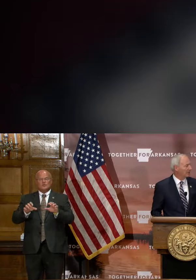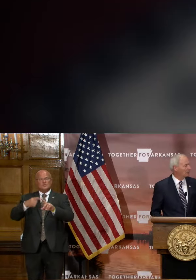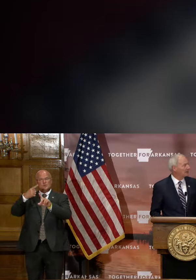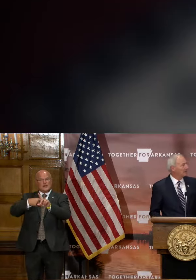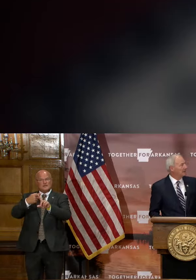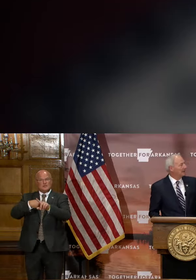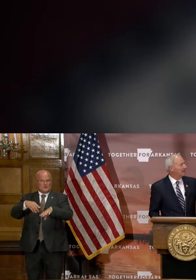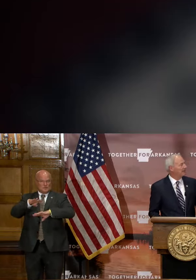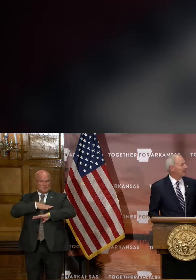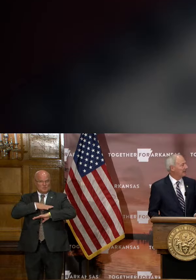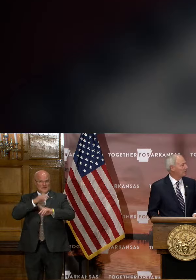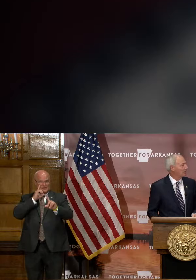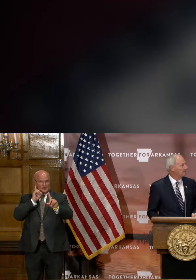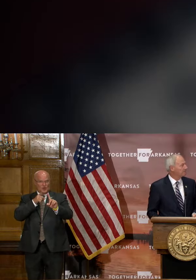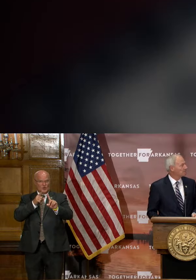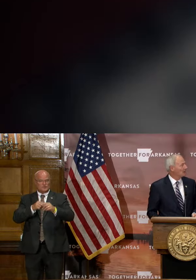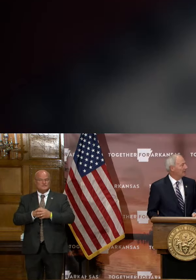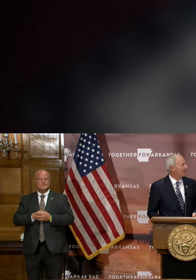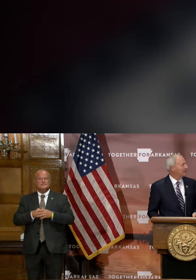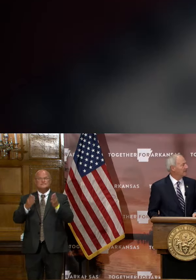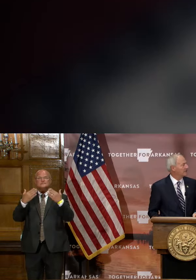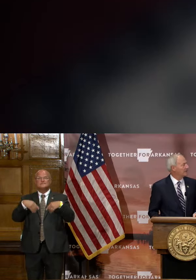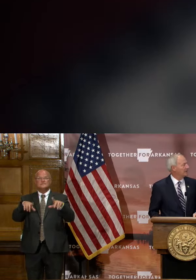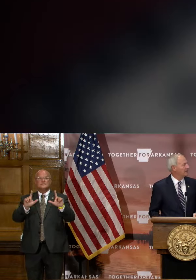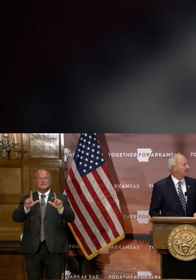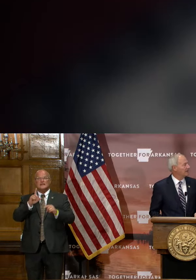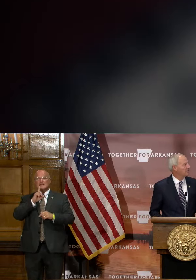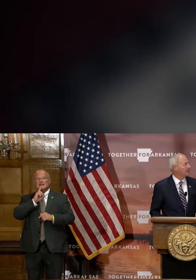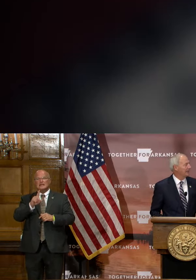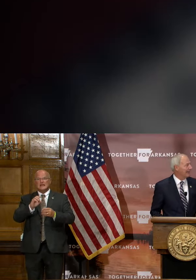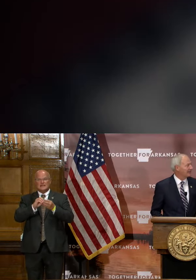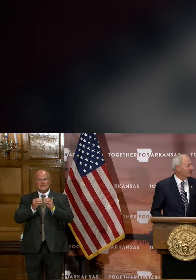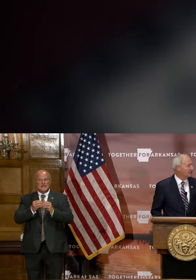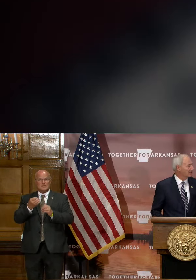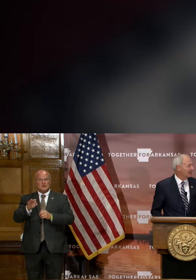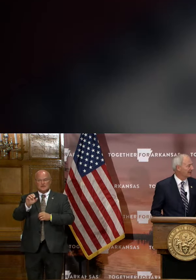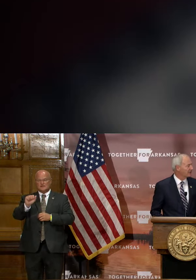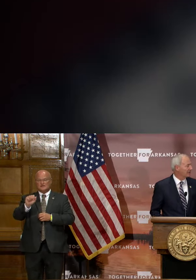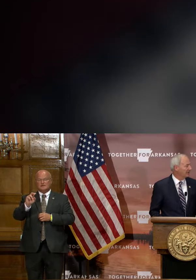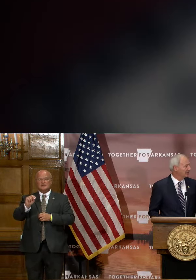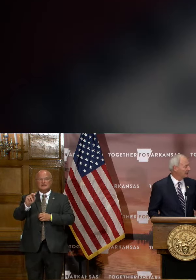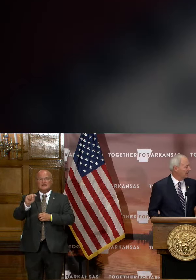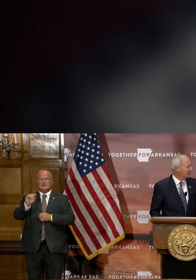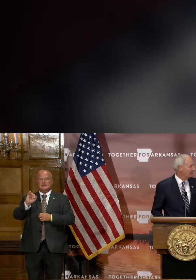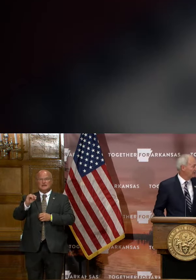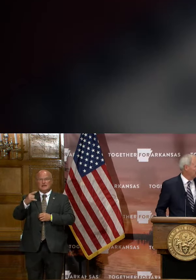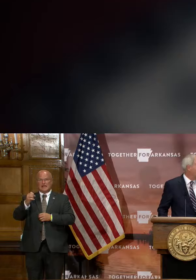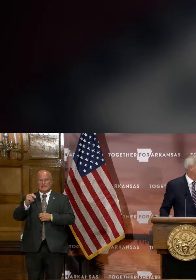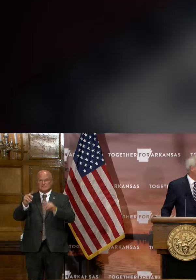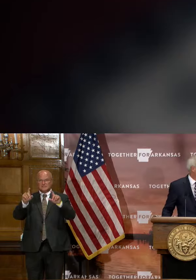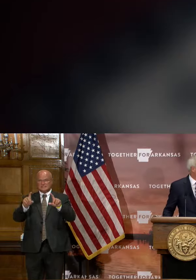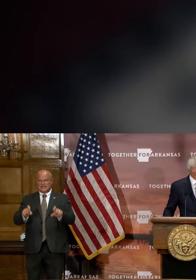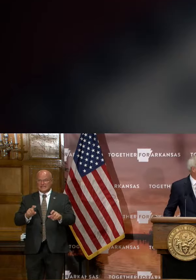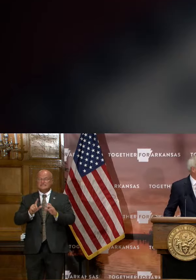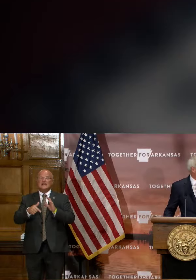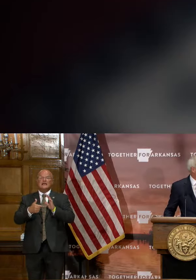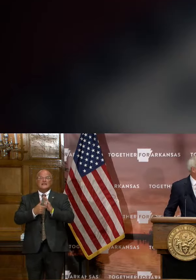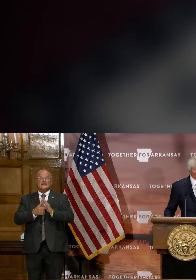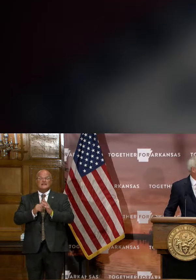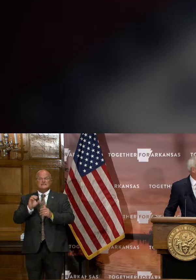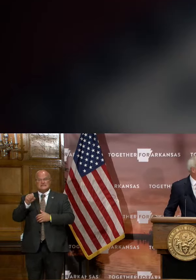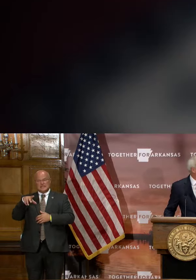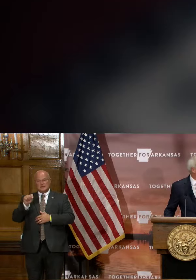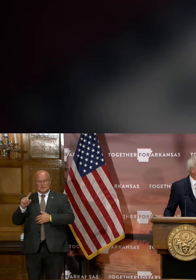meet that goal. And then the next one is the number of antigen tests. And here again, this starts